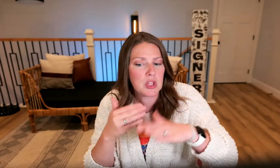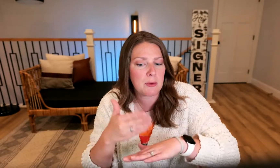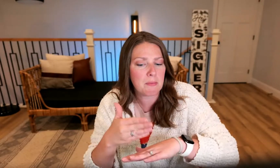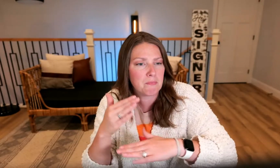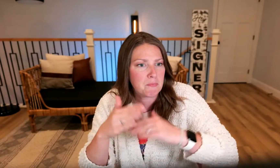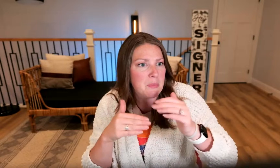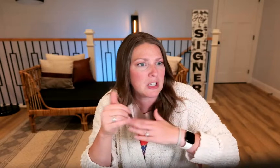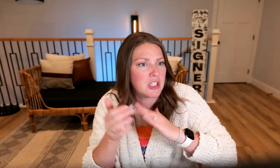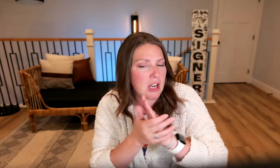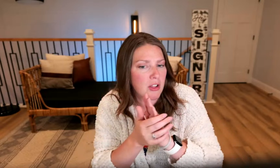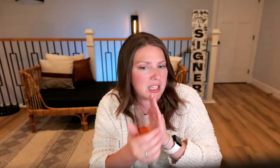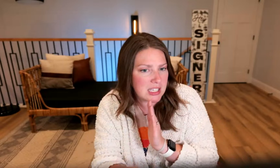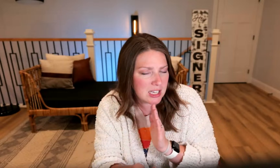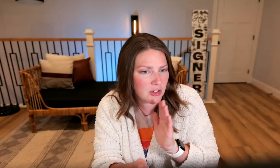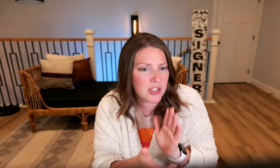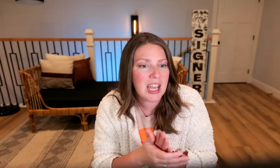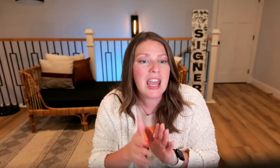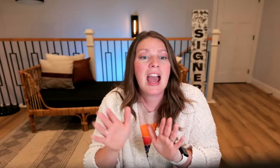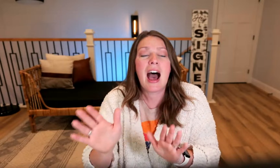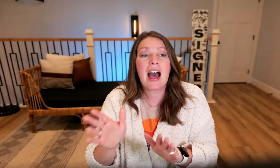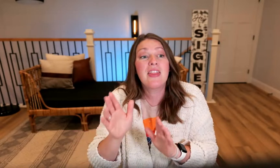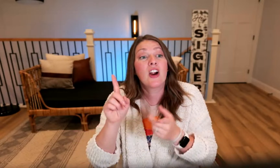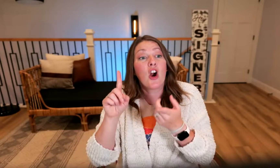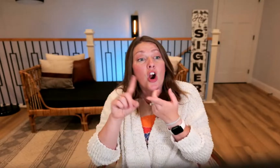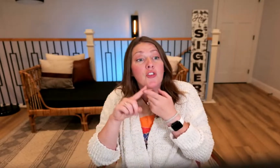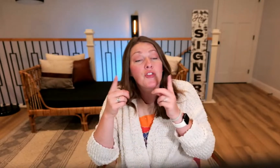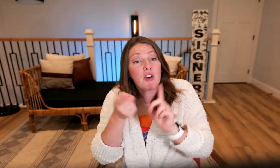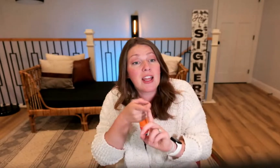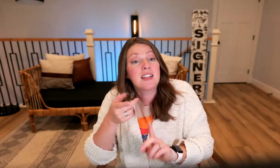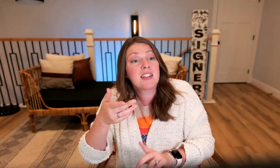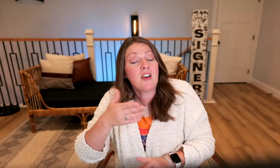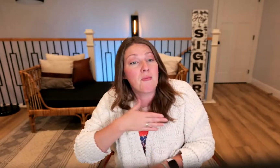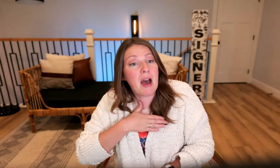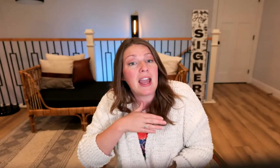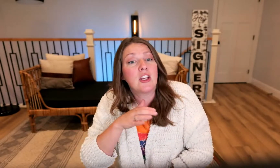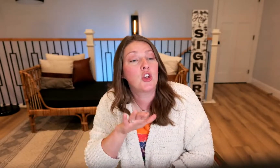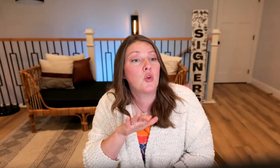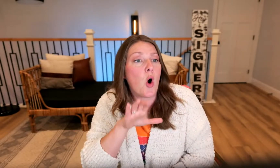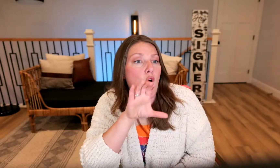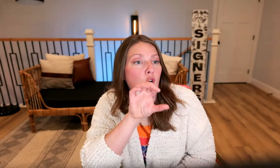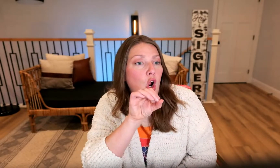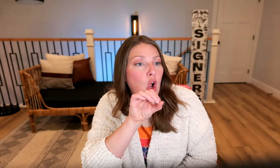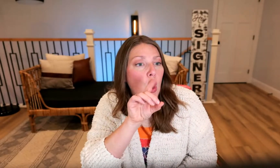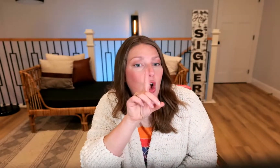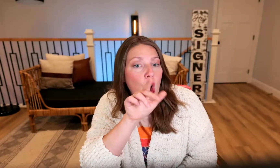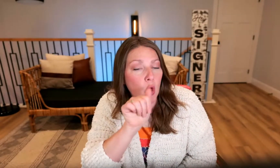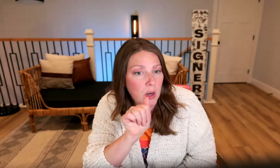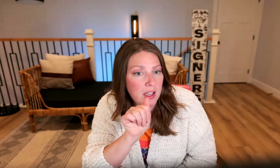they're building on the skills. There are friends of mine who are CODAs,